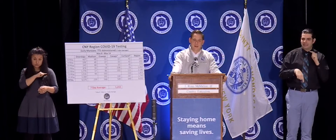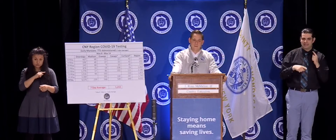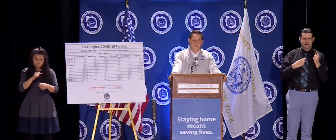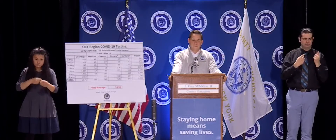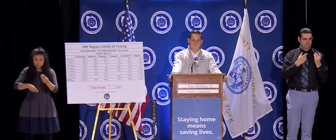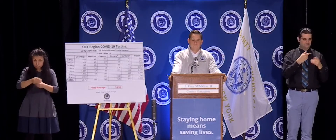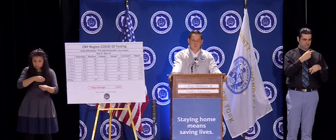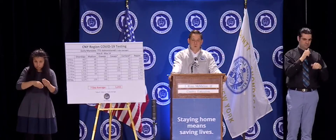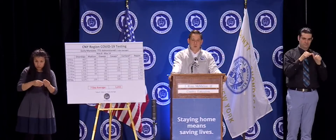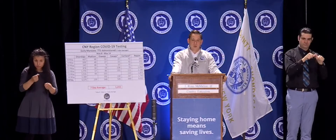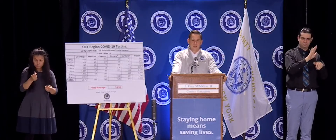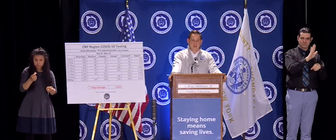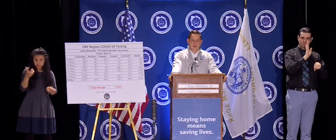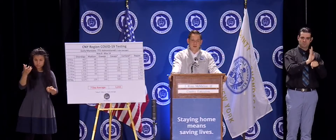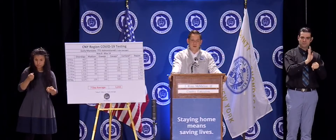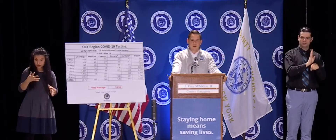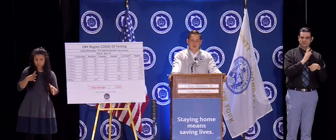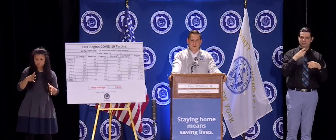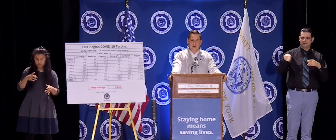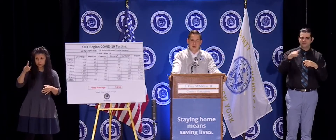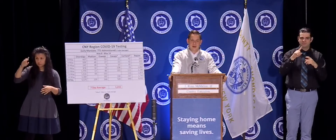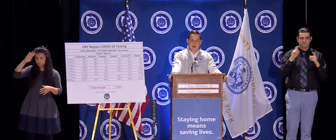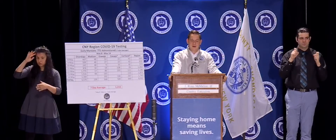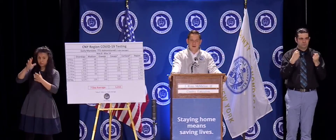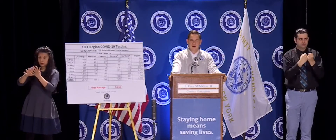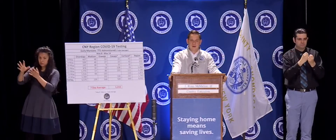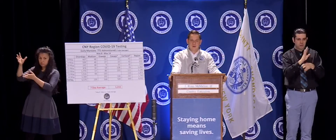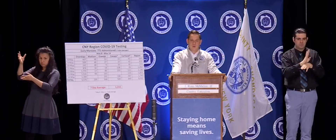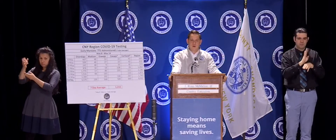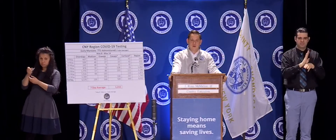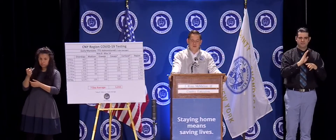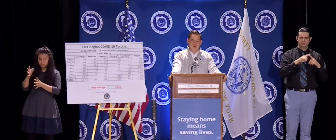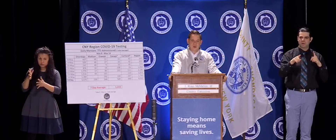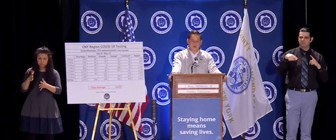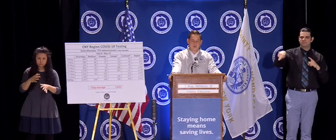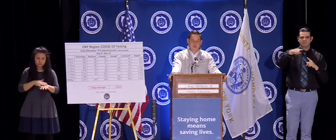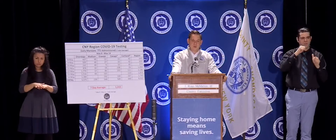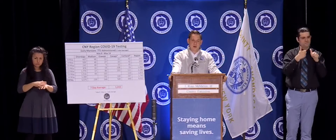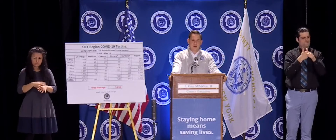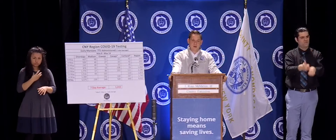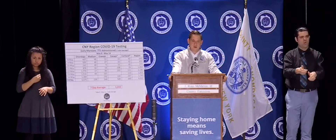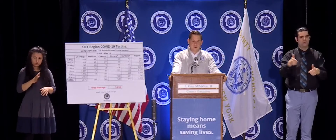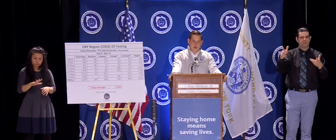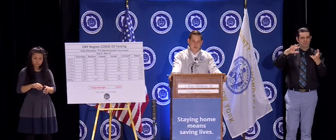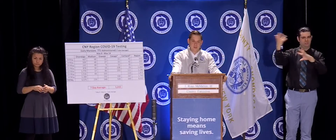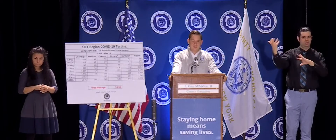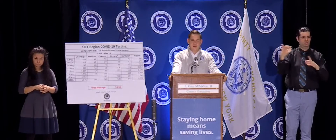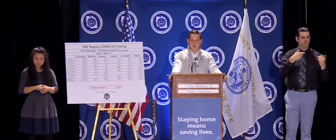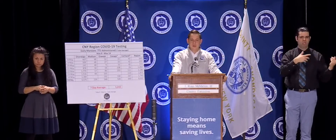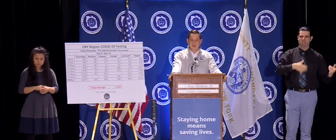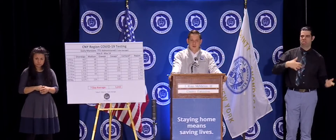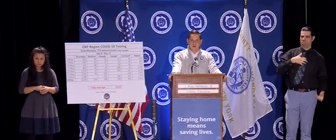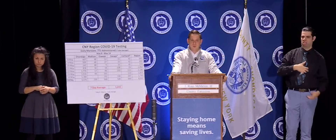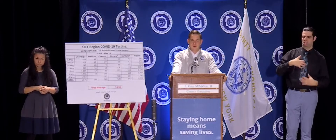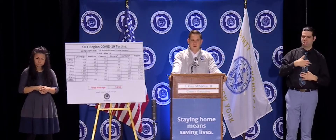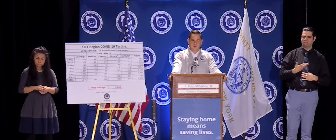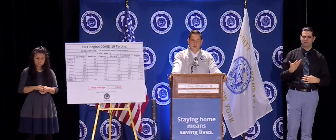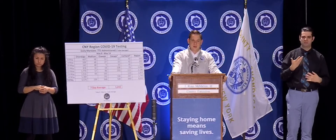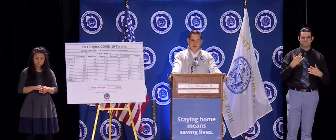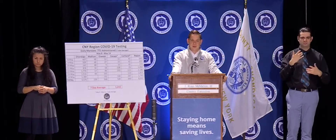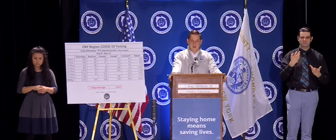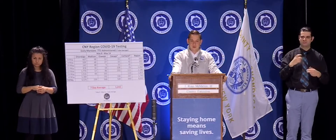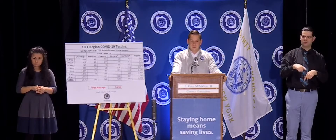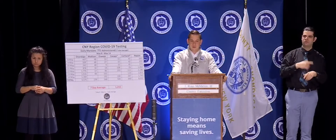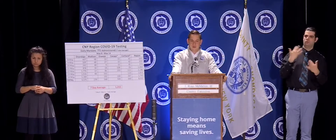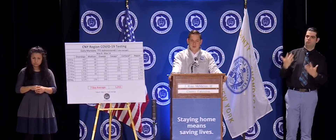hard. We were looking at where they stood. We wanted clarification. Was there a